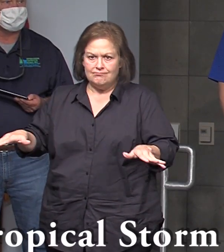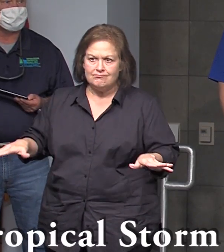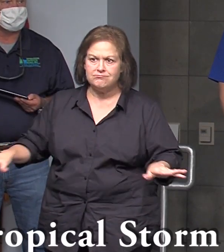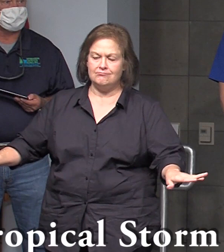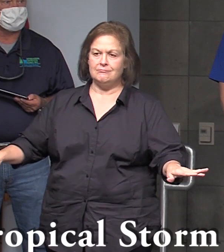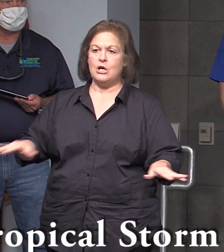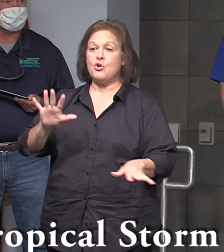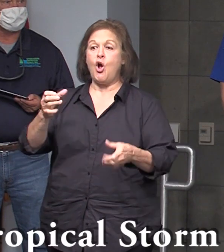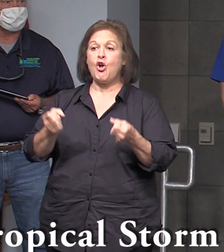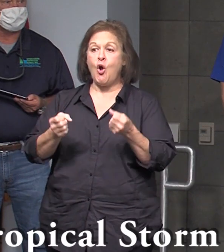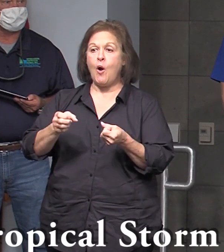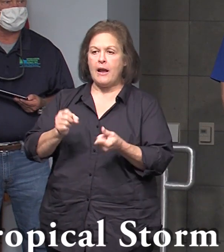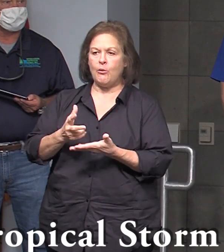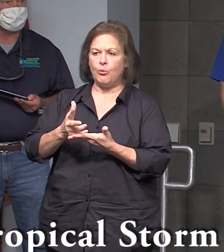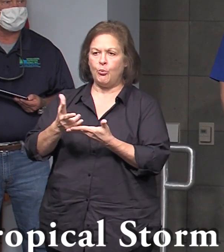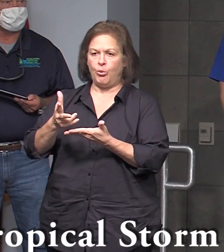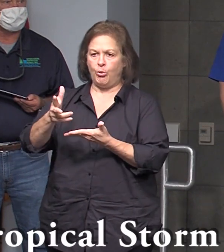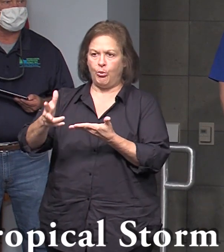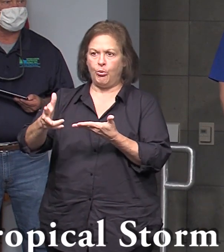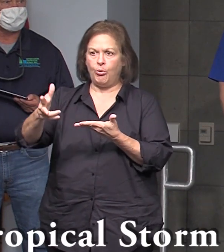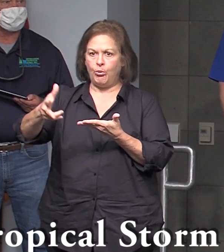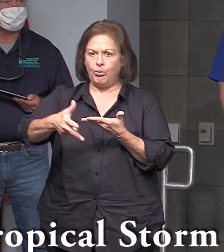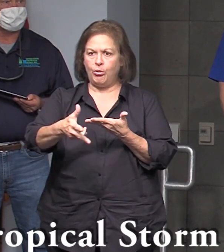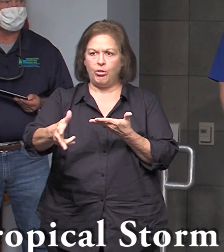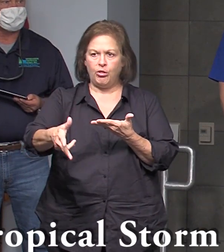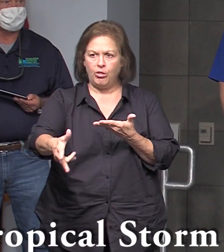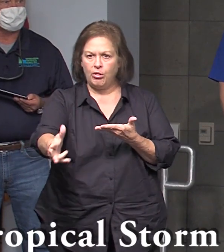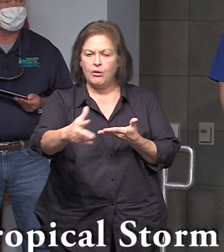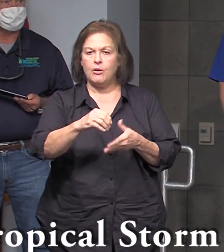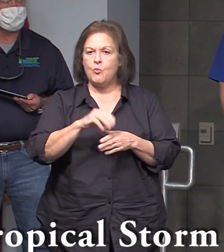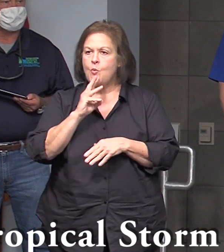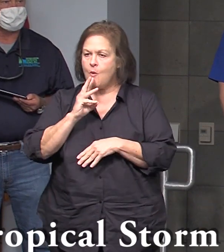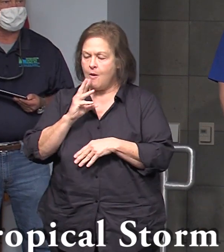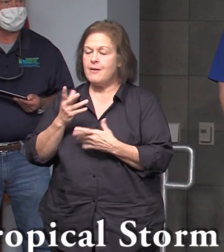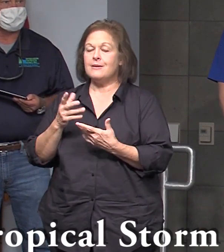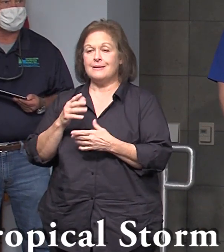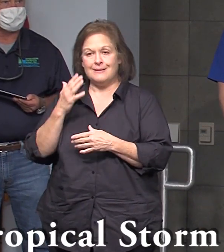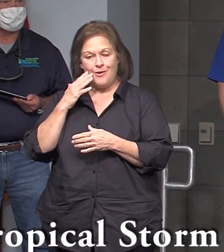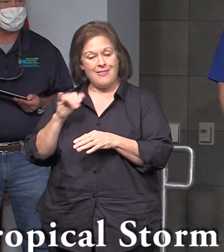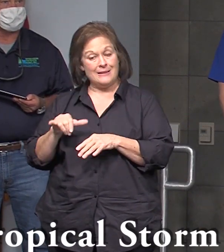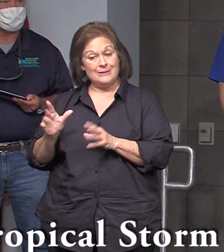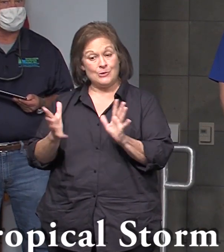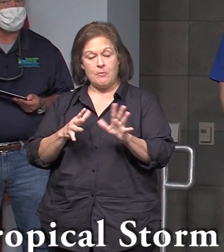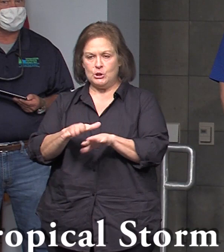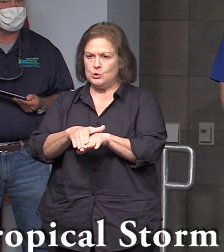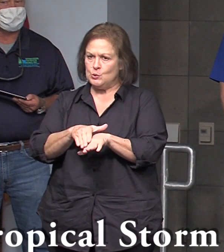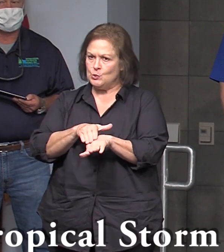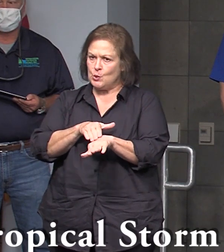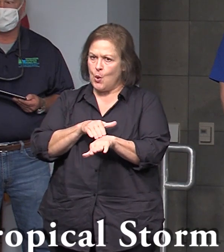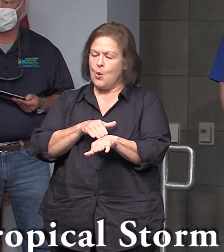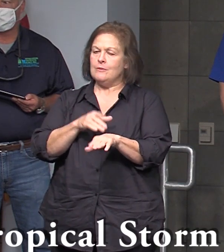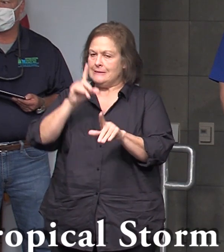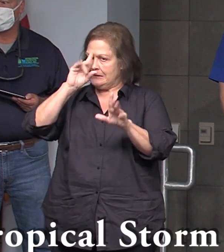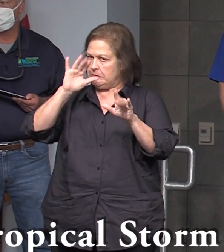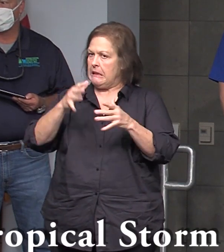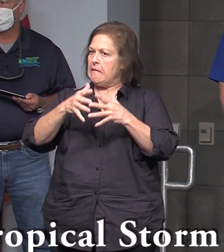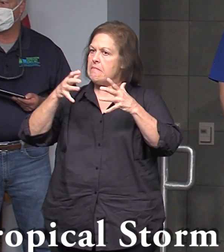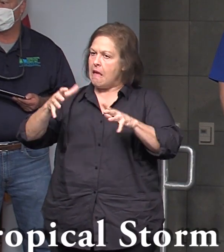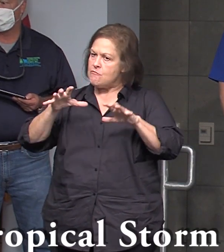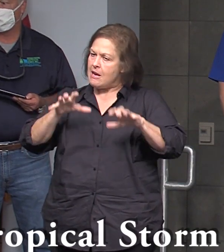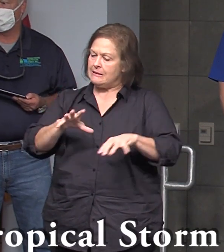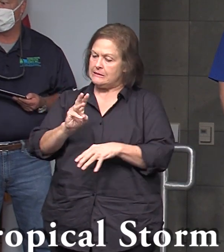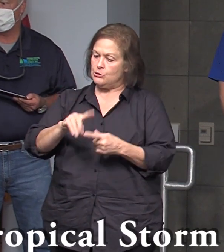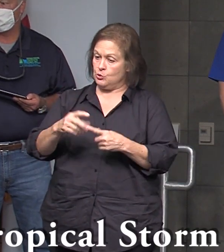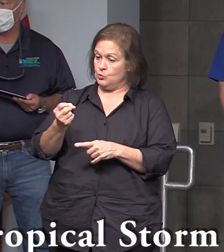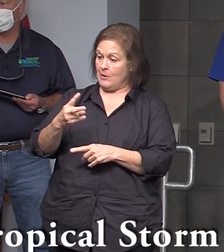then you're floating next to an open canal. Very dangerous situation. So slower than normal storm. Expected a lot of rainfall, 6